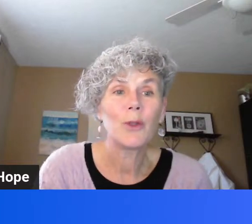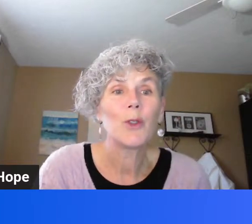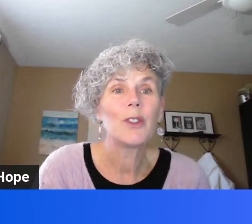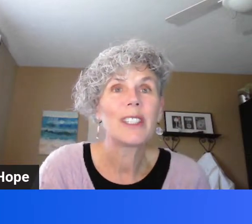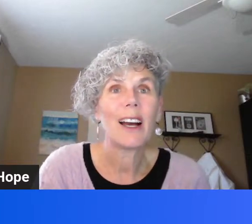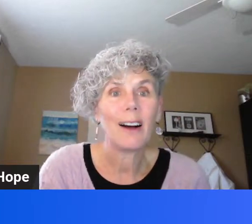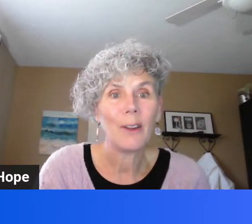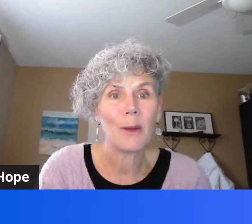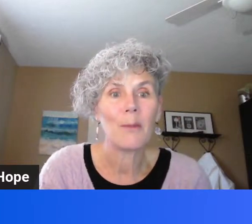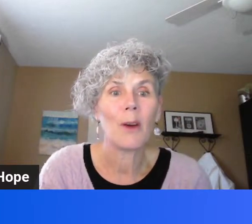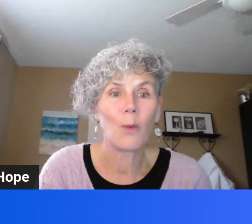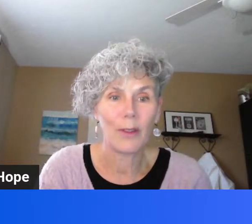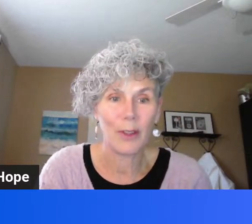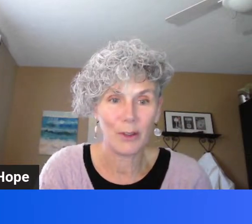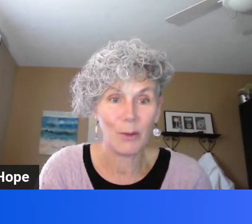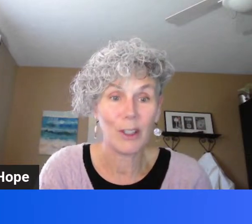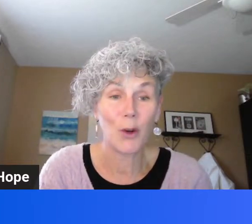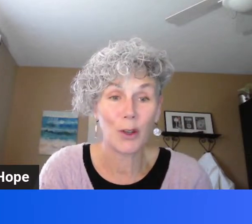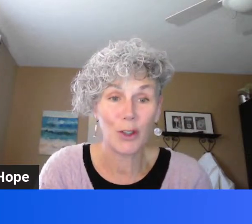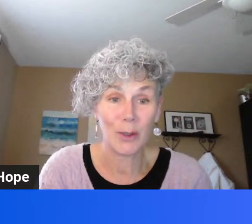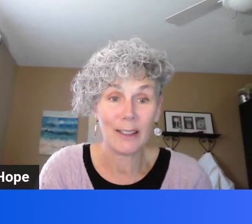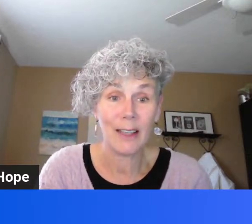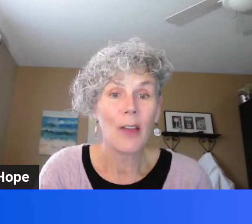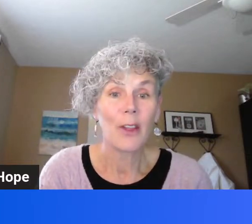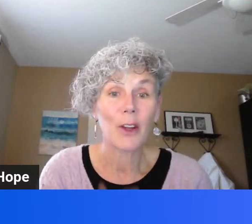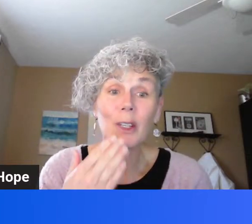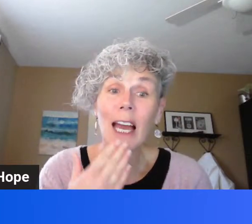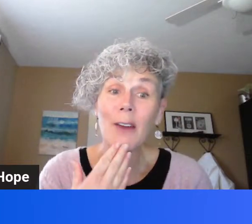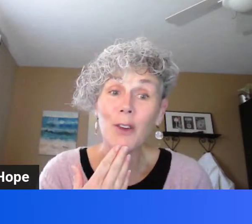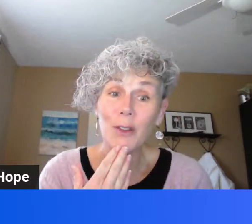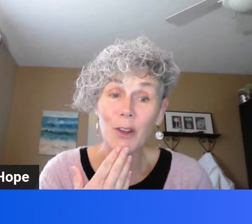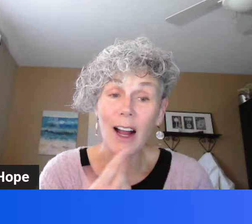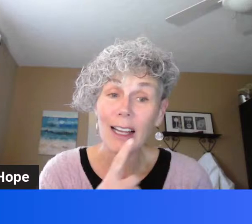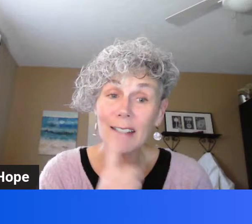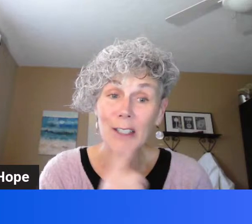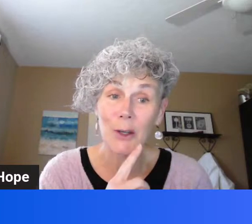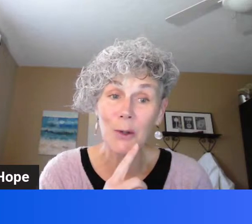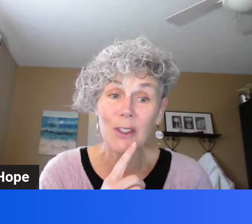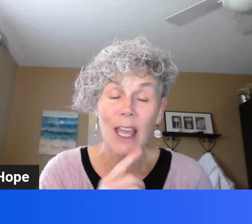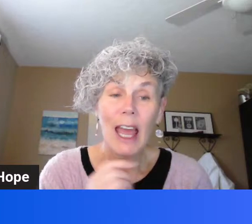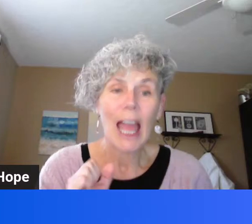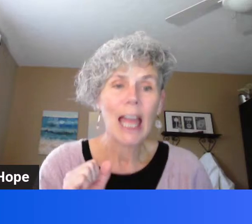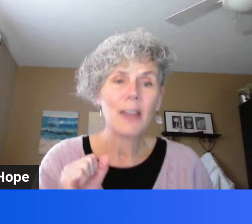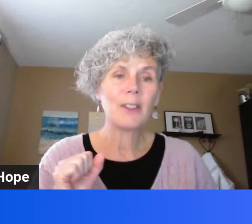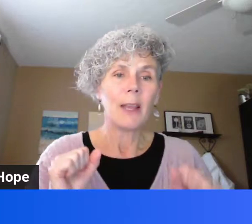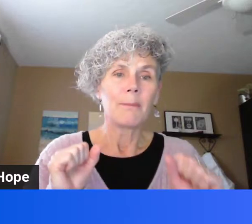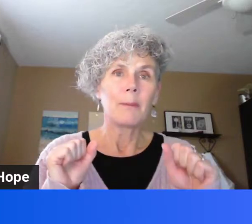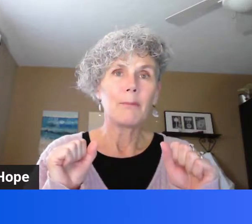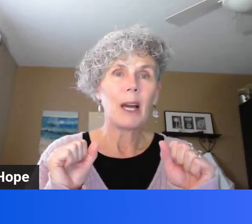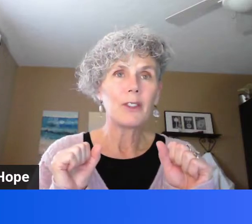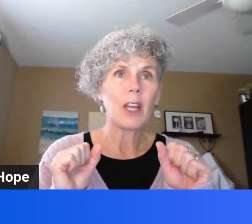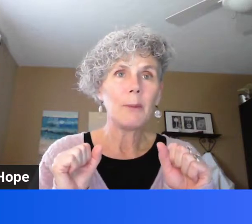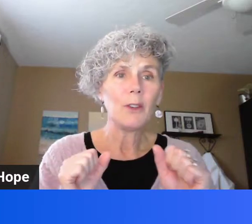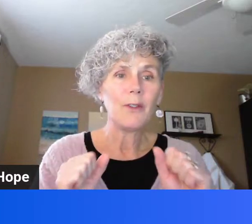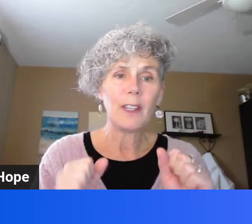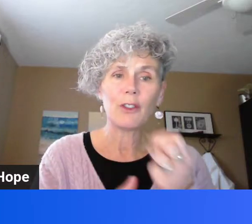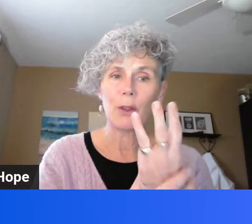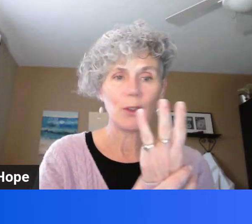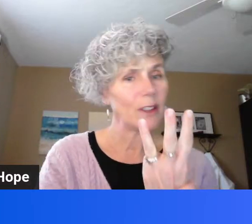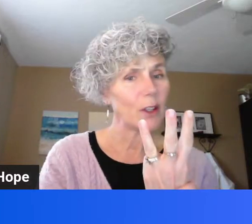to tell them what you're doing. They're going to have their eyes closed, and by the time that you finish, so you're just going to